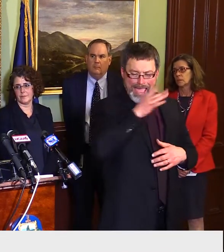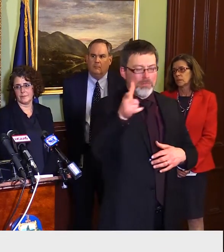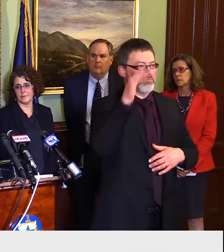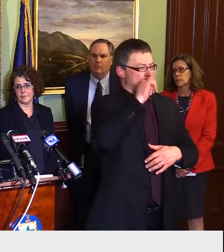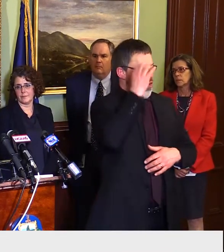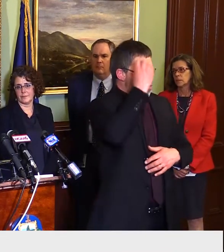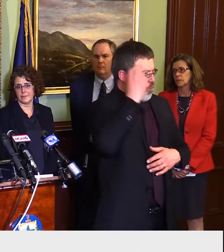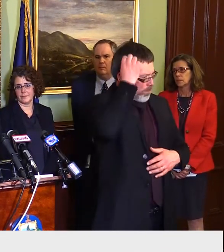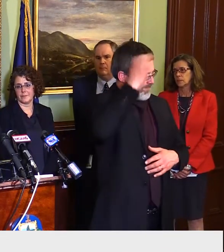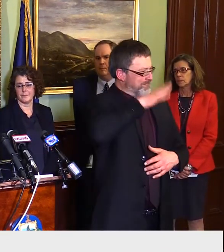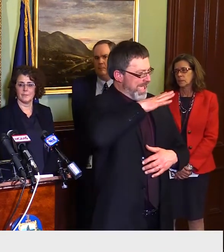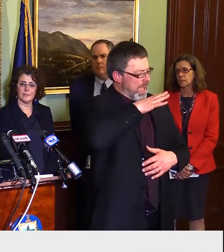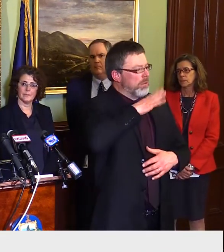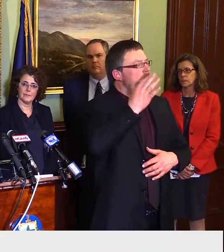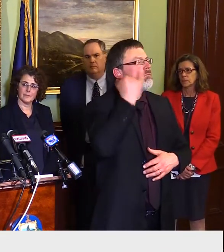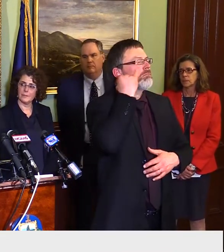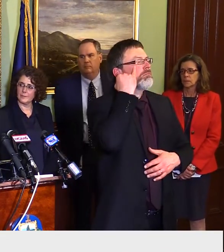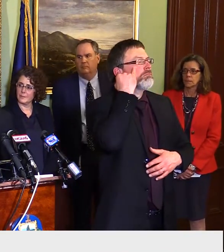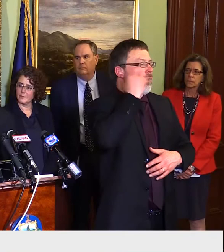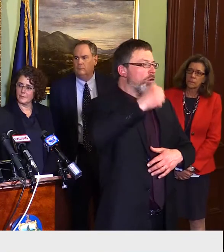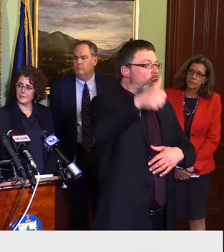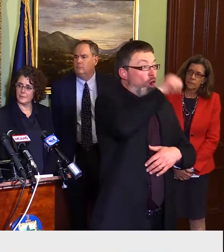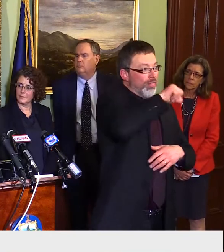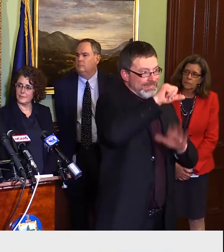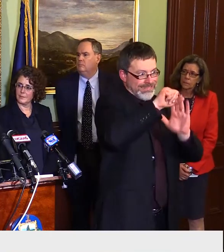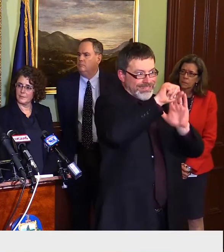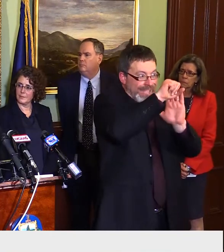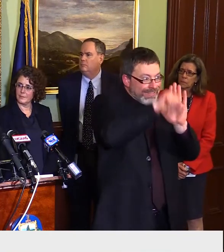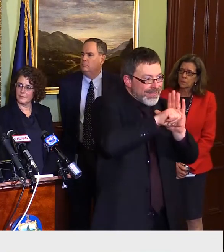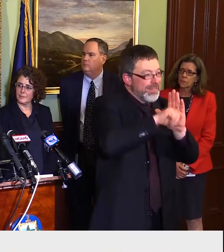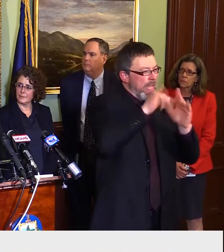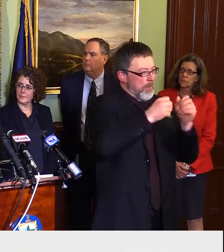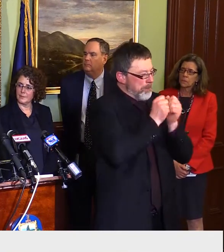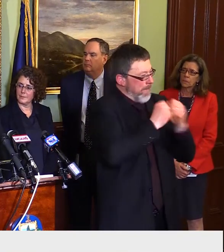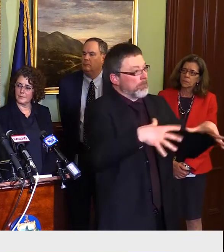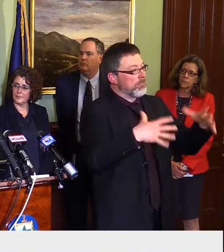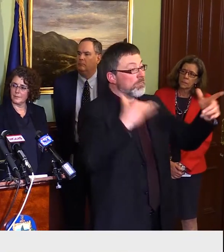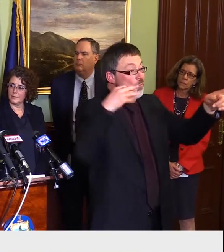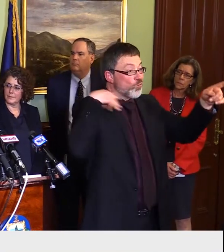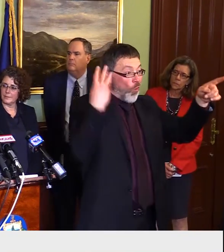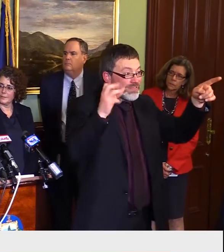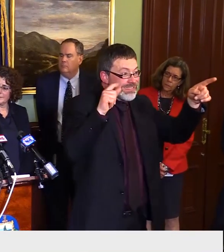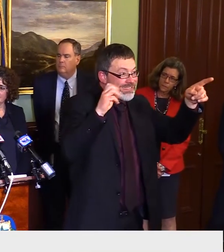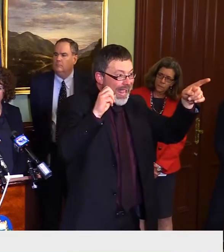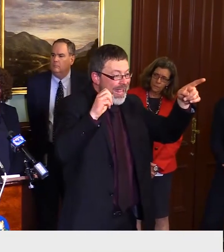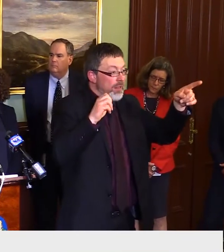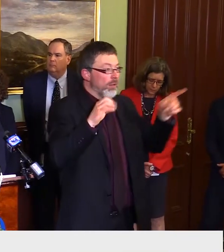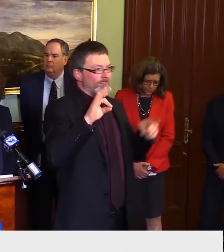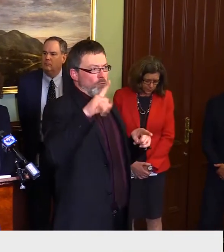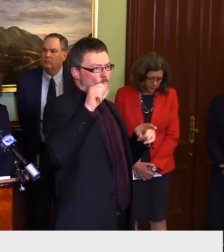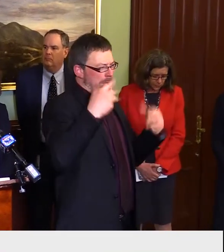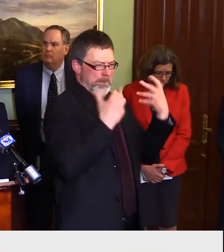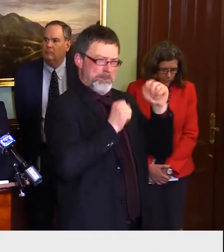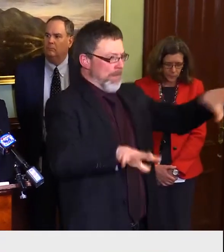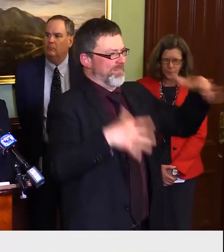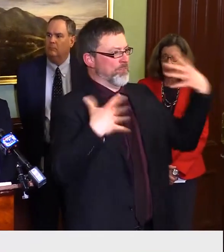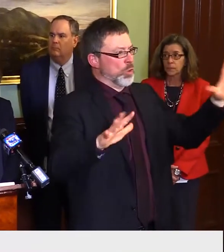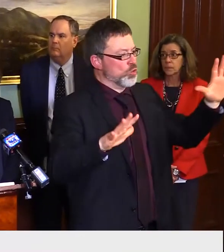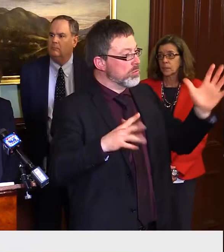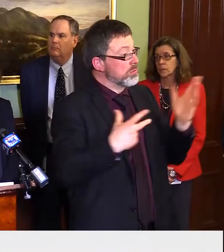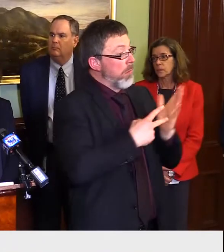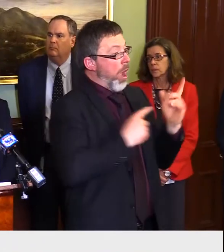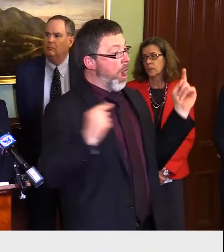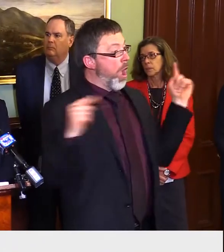I'll take one more question. Yeah, I just wanted to check our neighbor to the north. Quebec also just announced a state